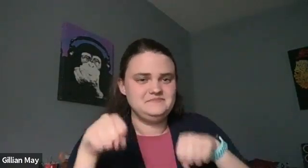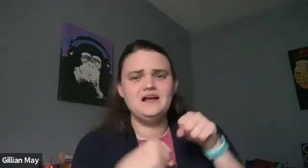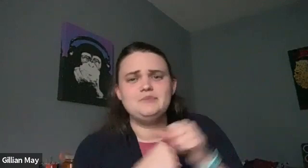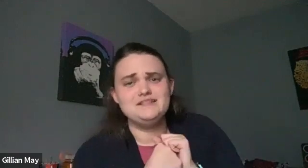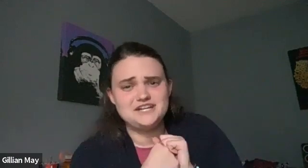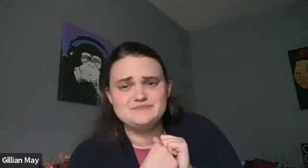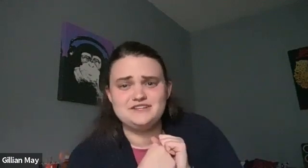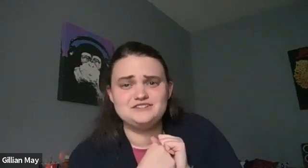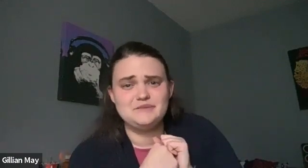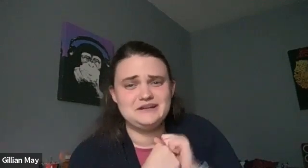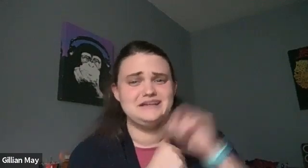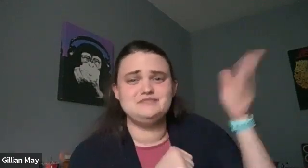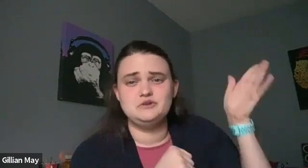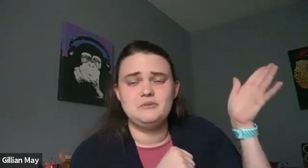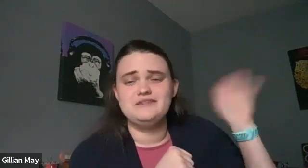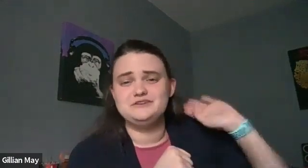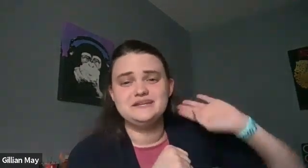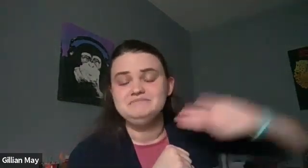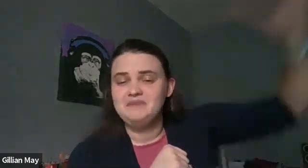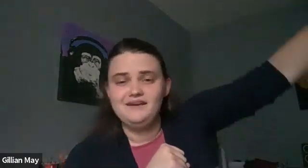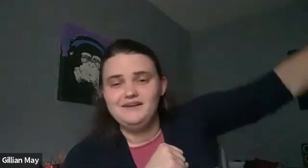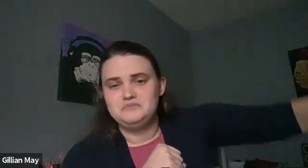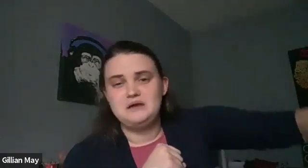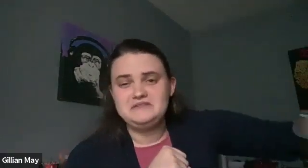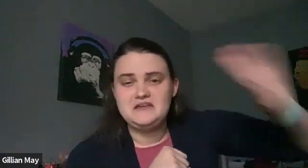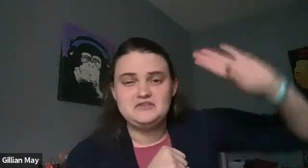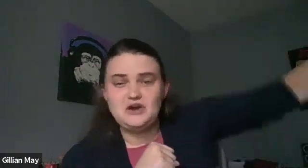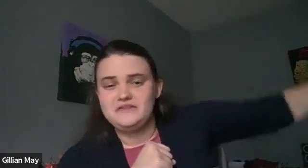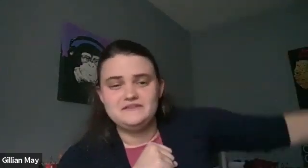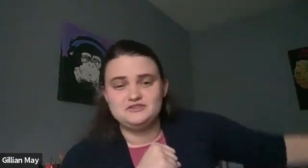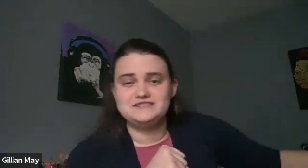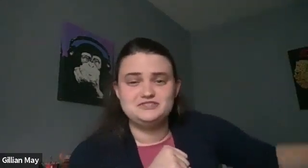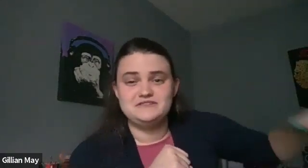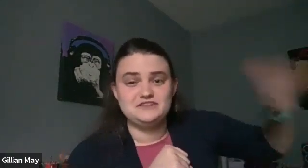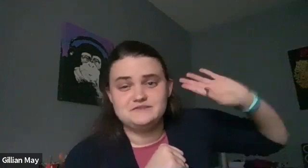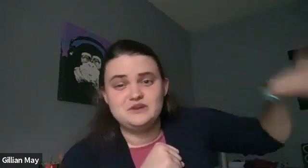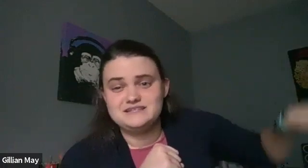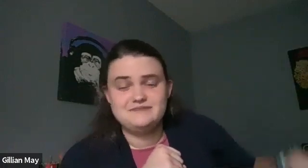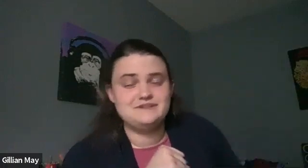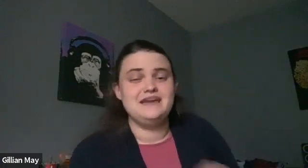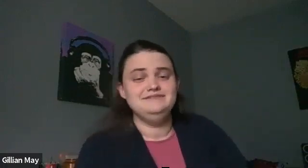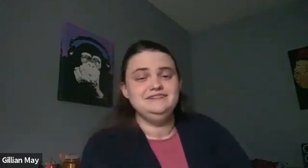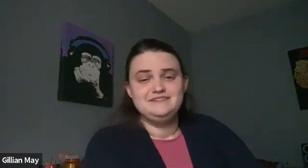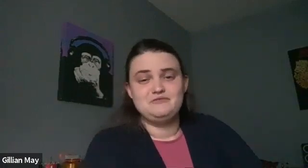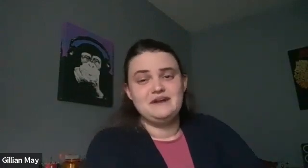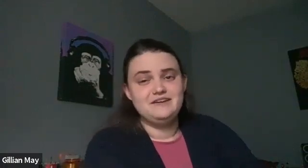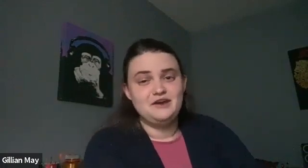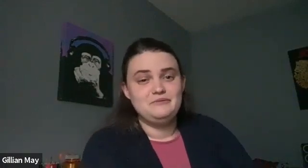I apologize. My dogs are barking. Don't know why they're doing it. Probably the other dog that lives across the street that drives them crazy every day. They're ready to go,